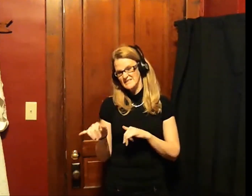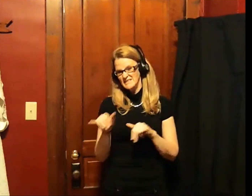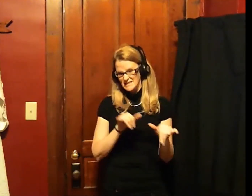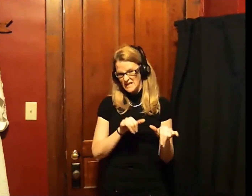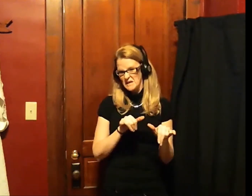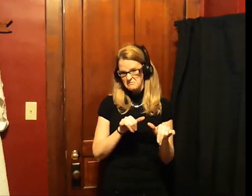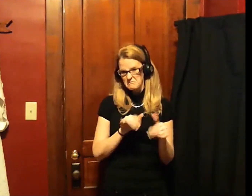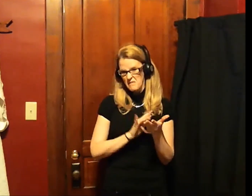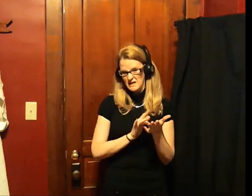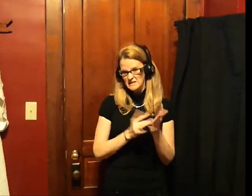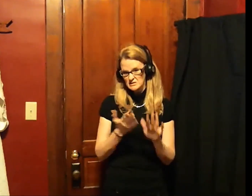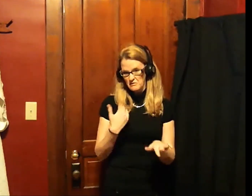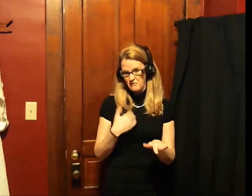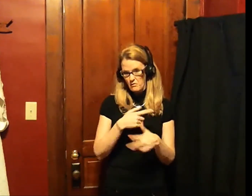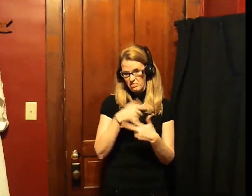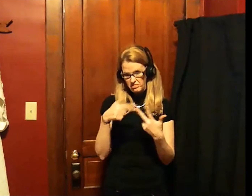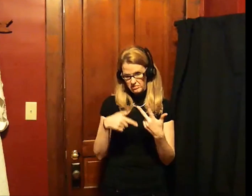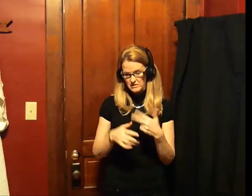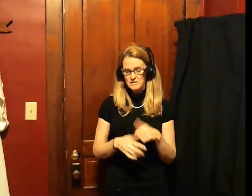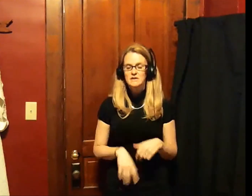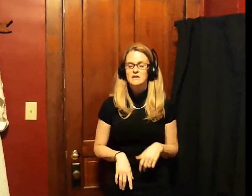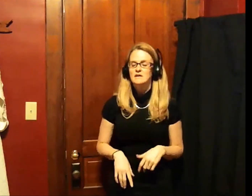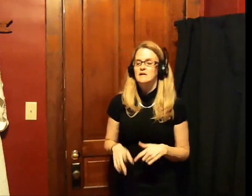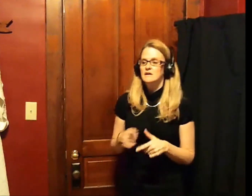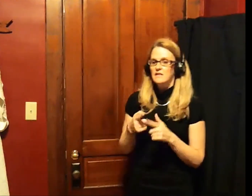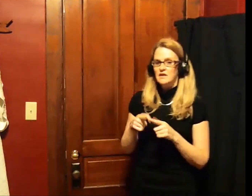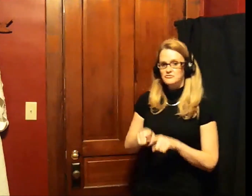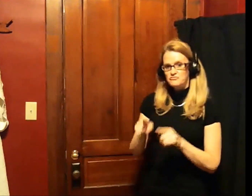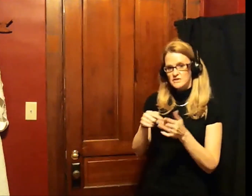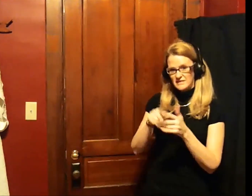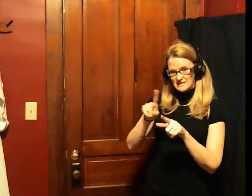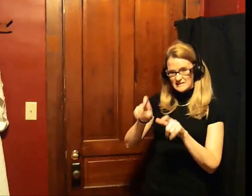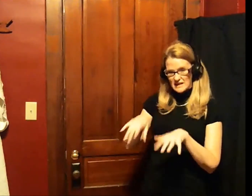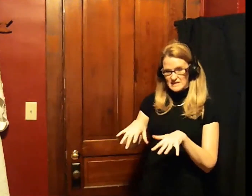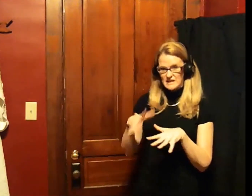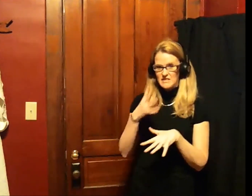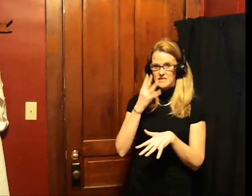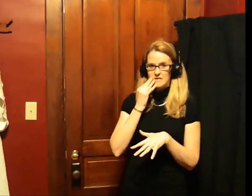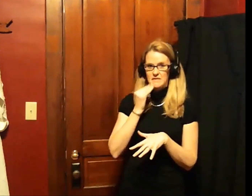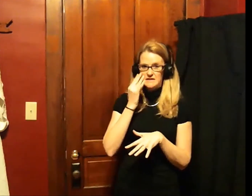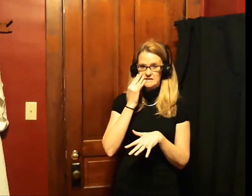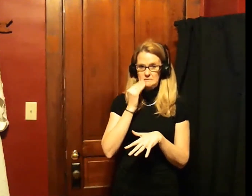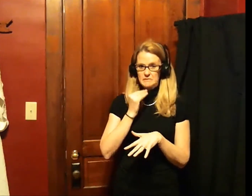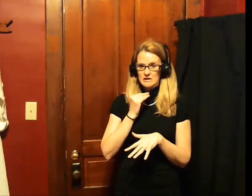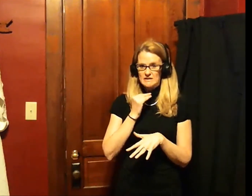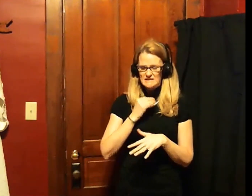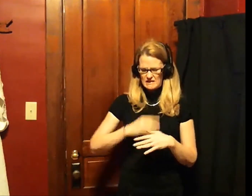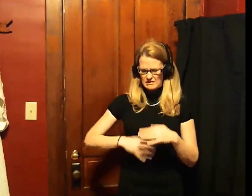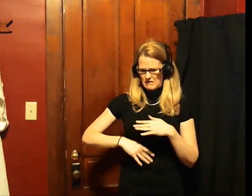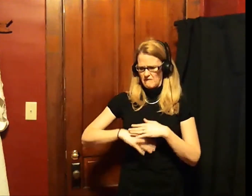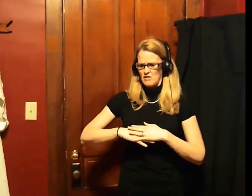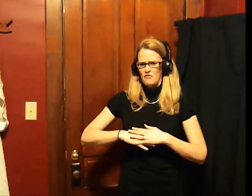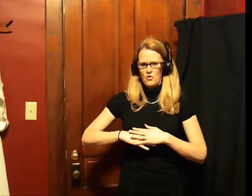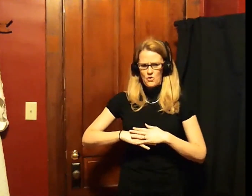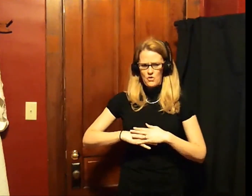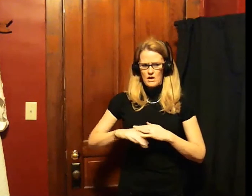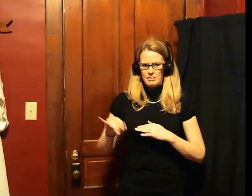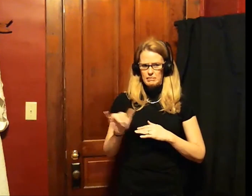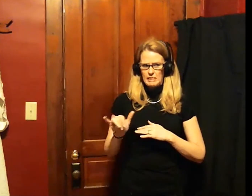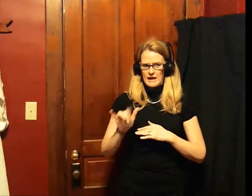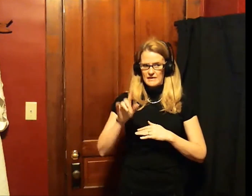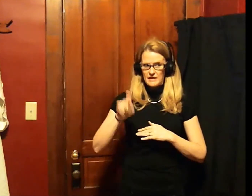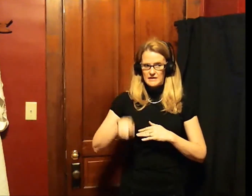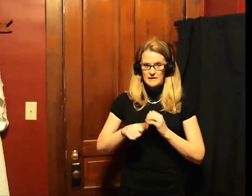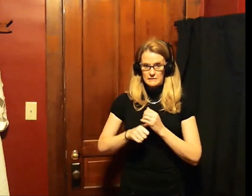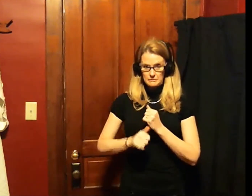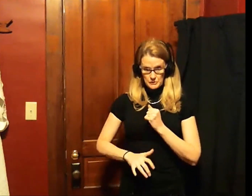conscious sedation, which is similar to what is used in the other exam. During this test, most people experience the feeling of